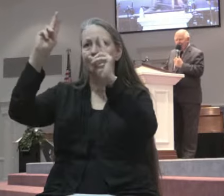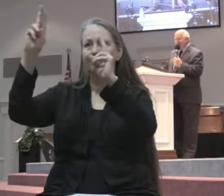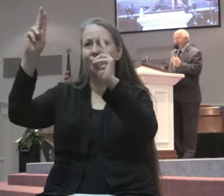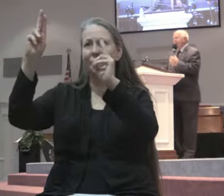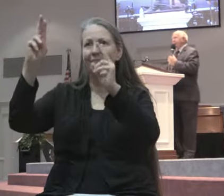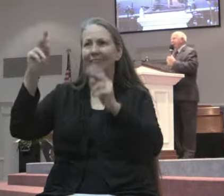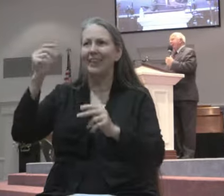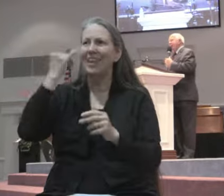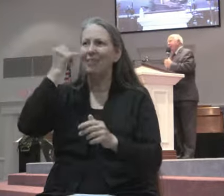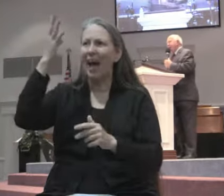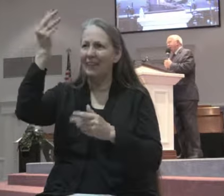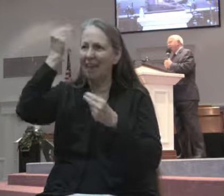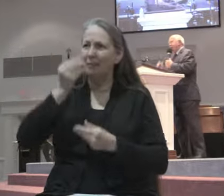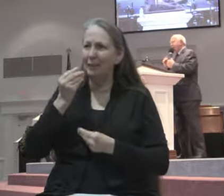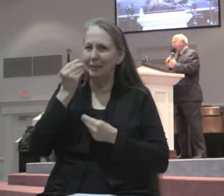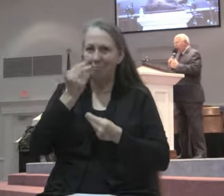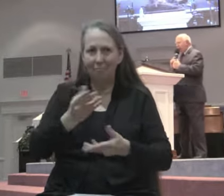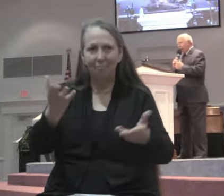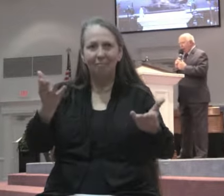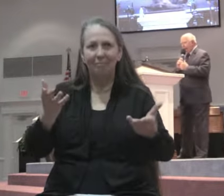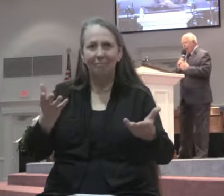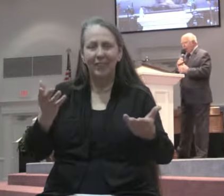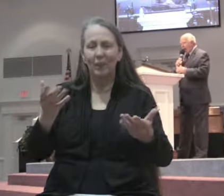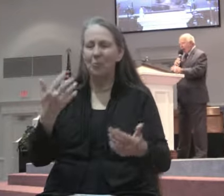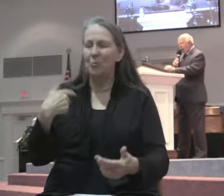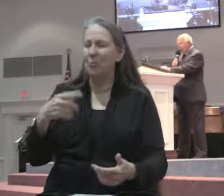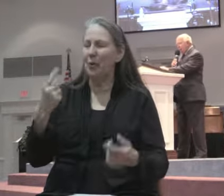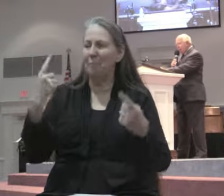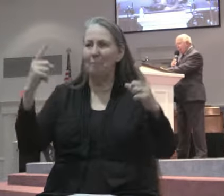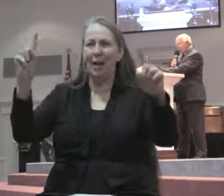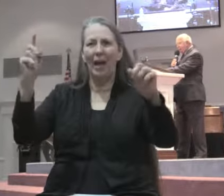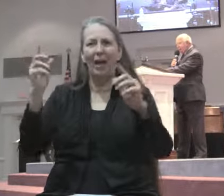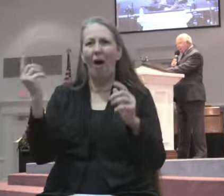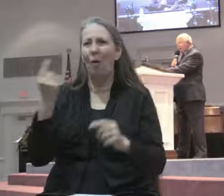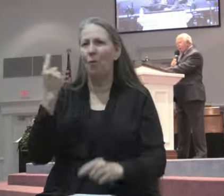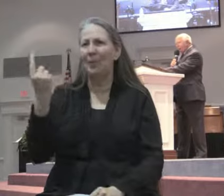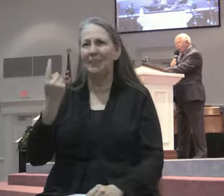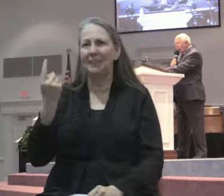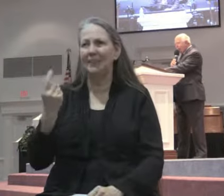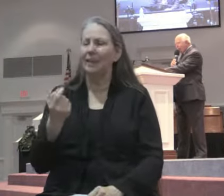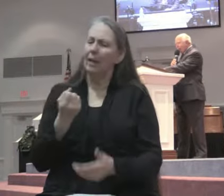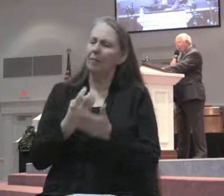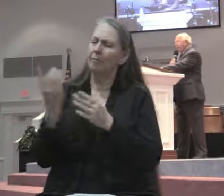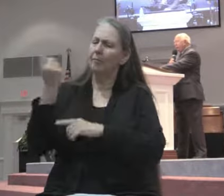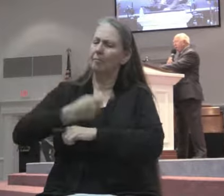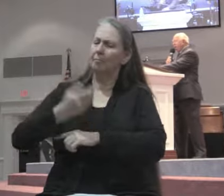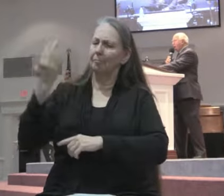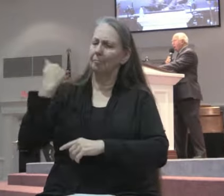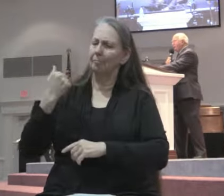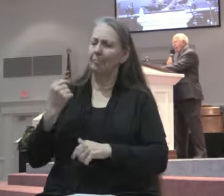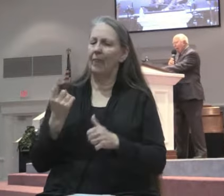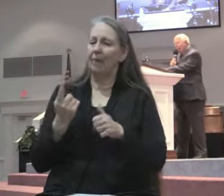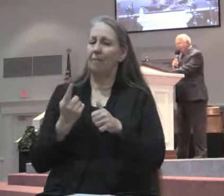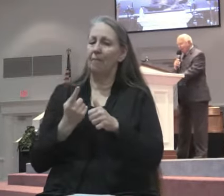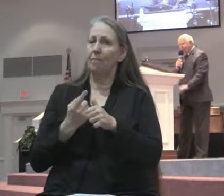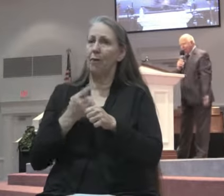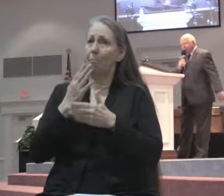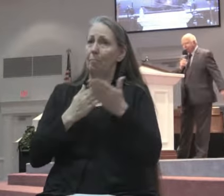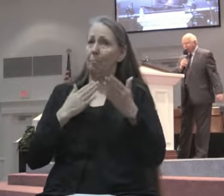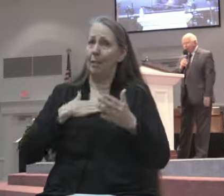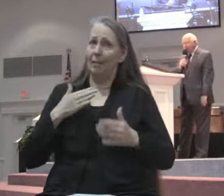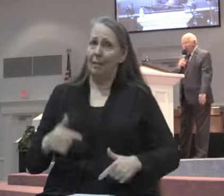or that. That never fails. I mentioned a few days ago that in the first stages of my